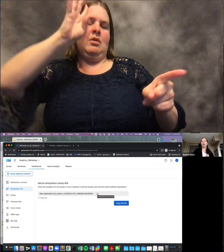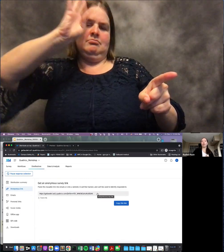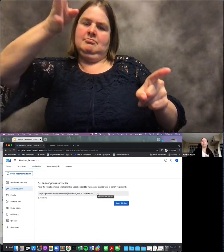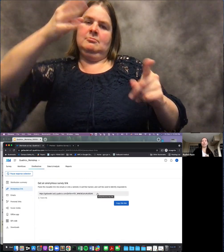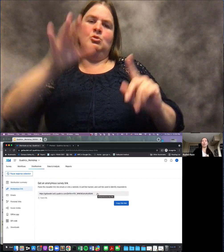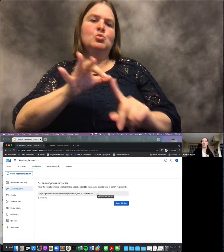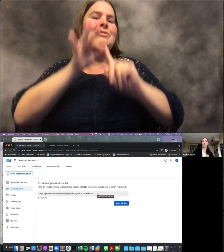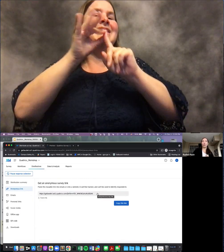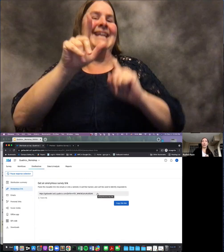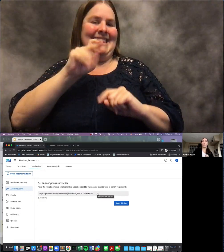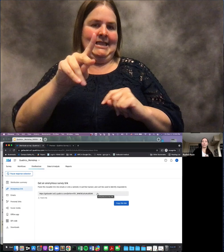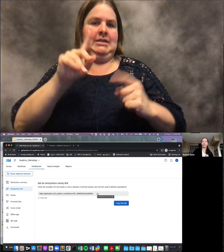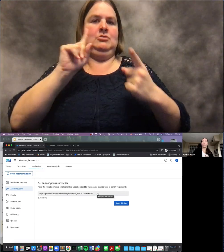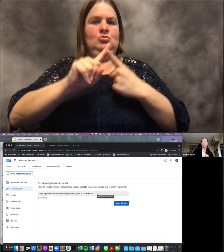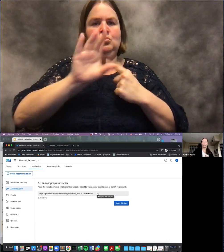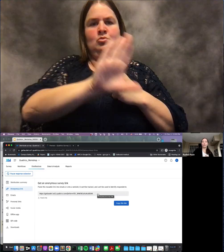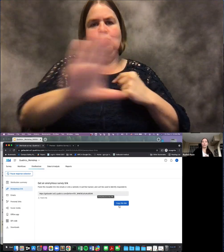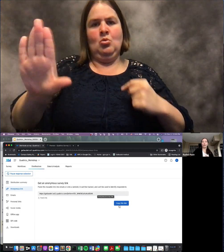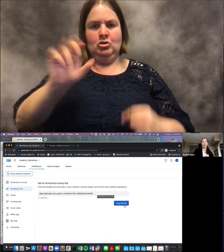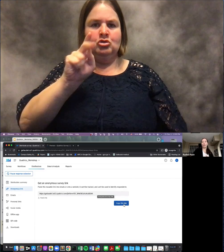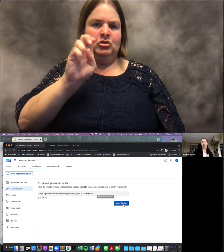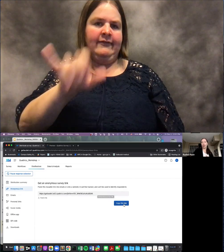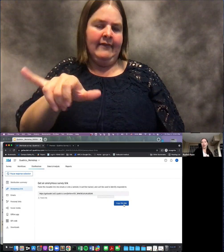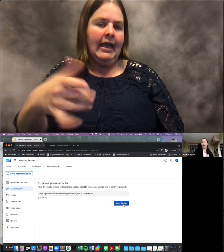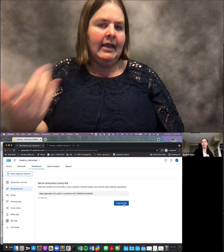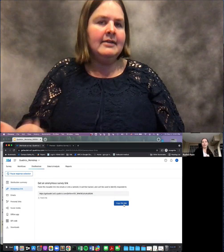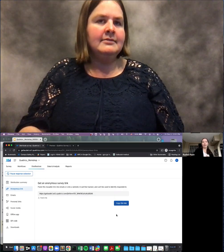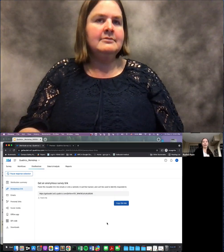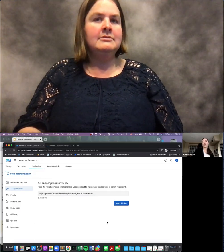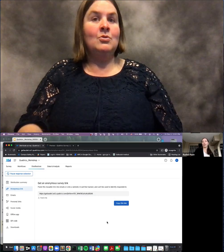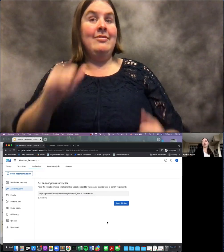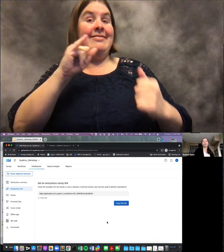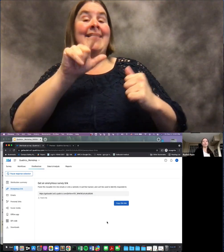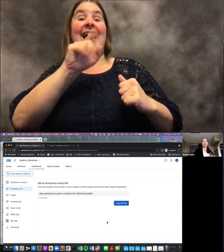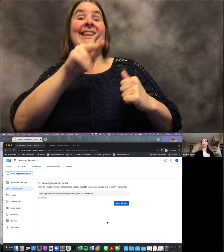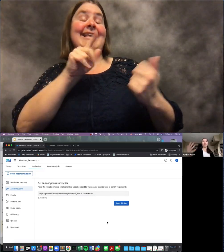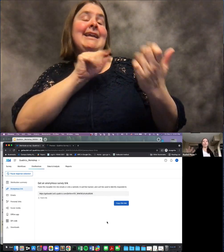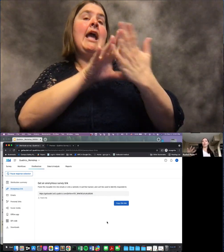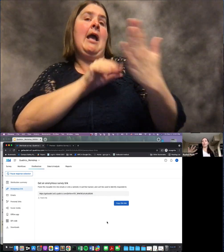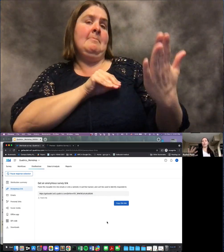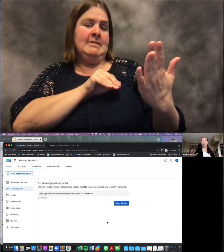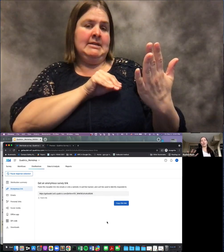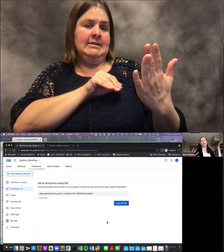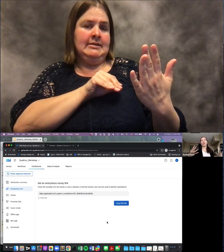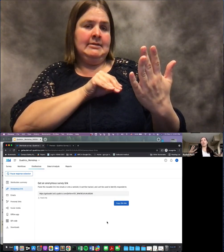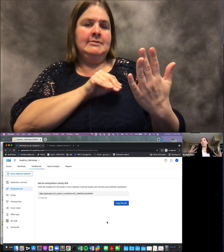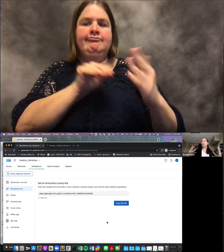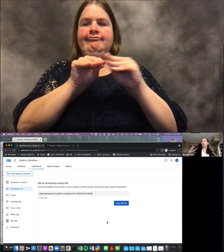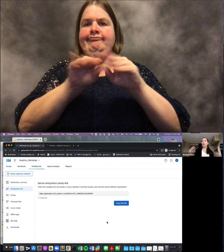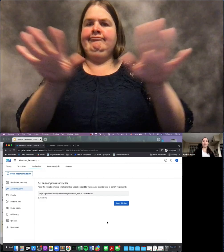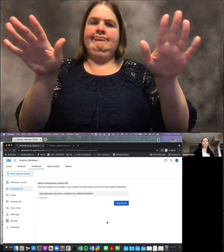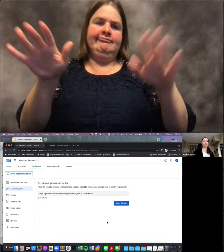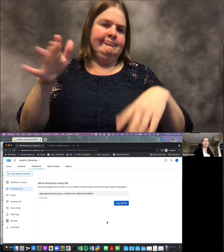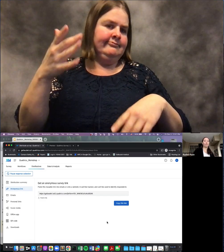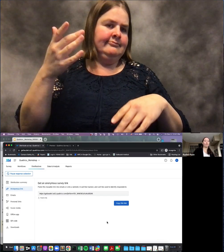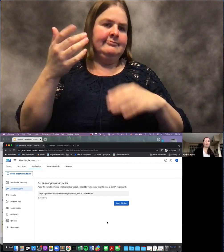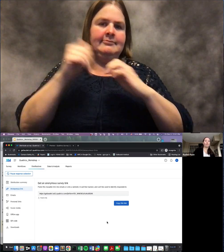link to your survey. And so you can copy this link, use it for whatever you need to use